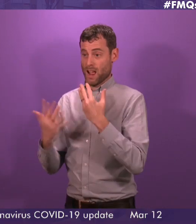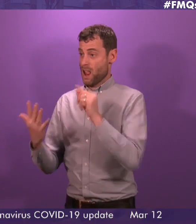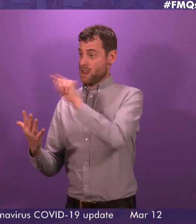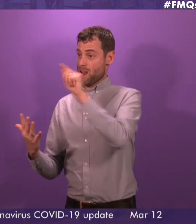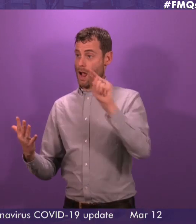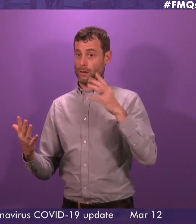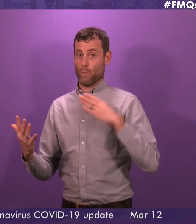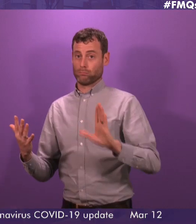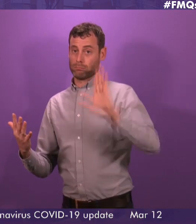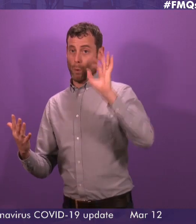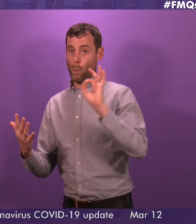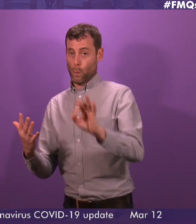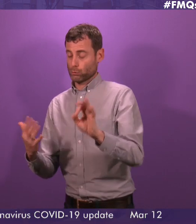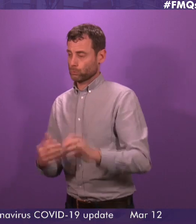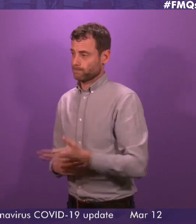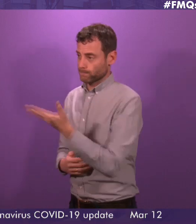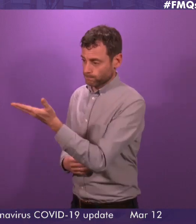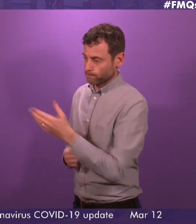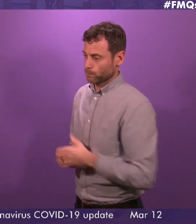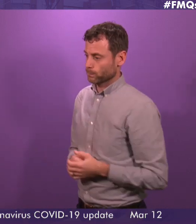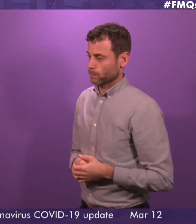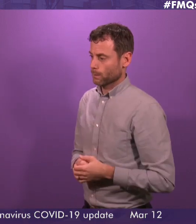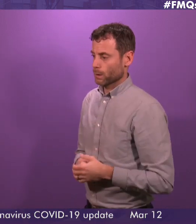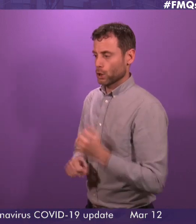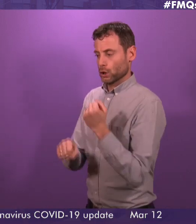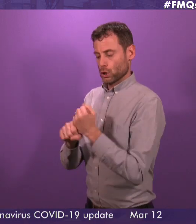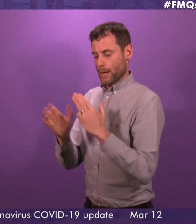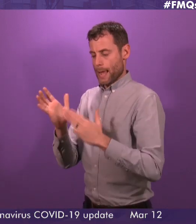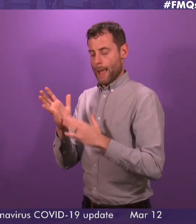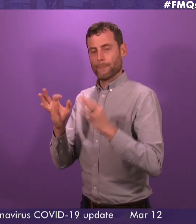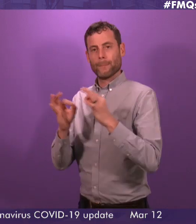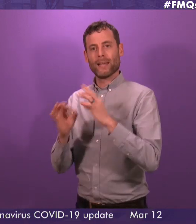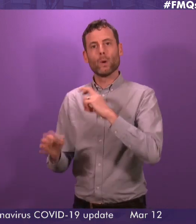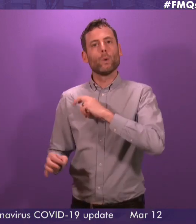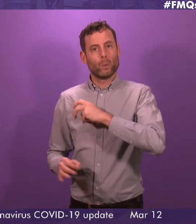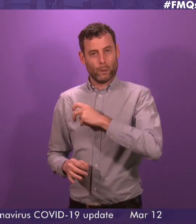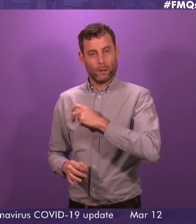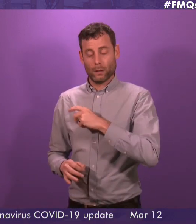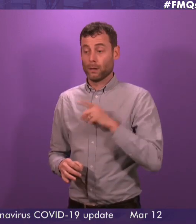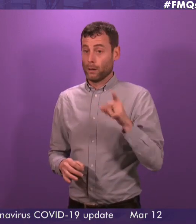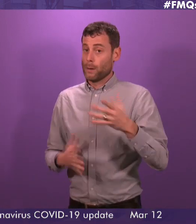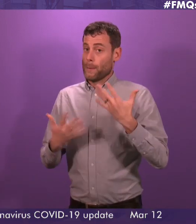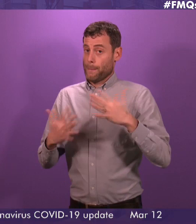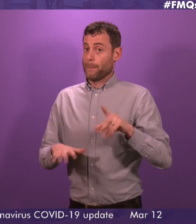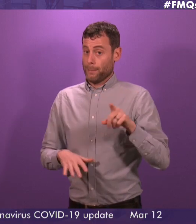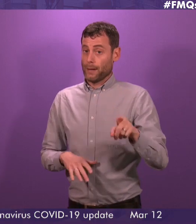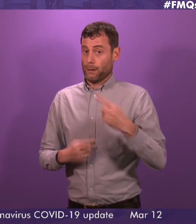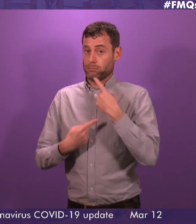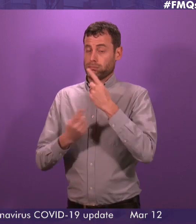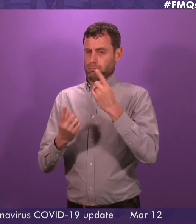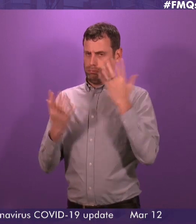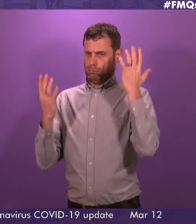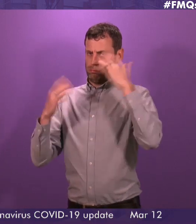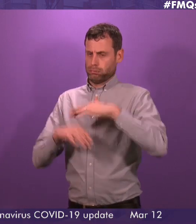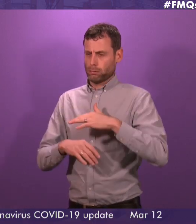followed by Emma Harper. The GMB union, who organise many local authority workers, have today expressed concern about the consistency